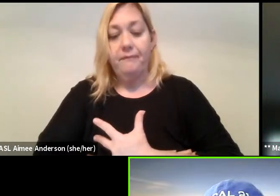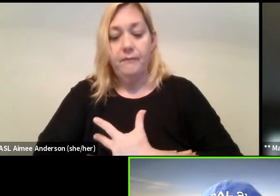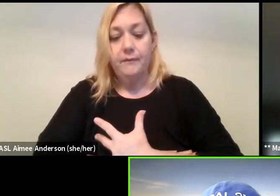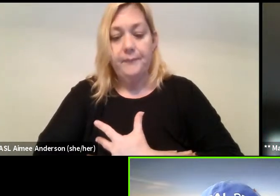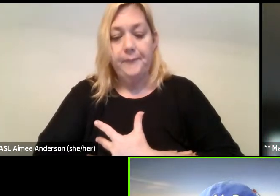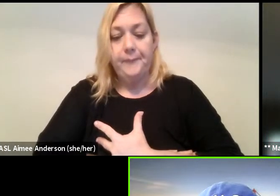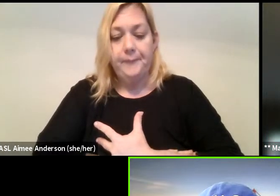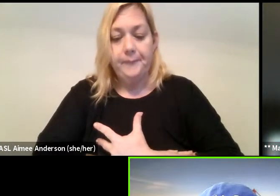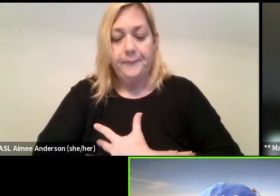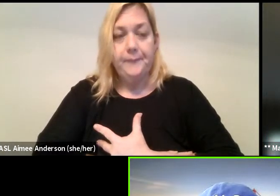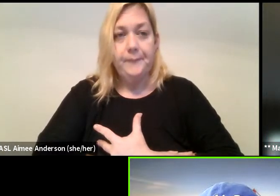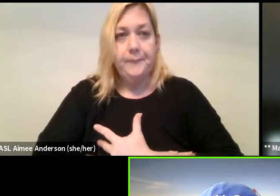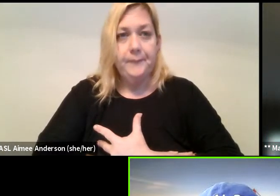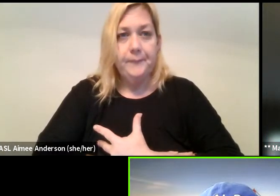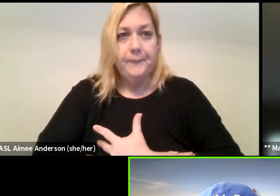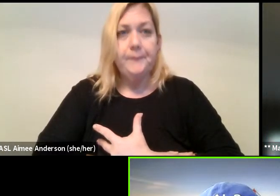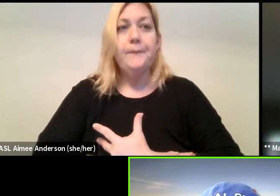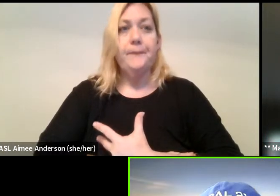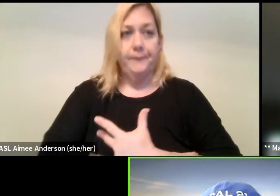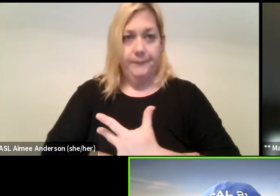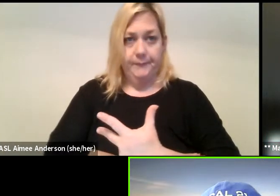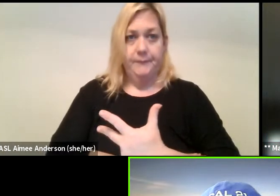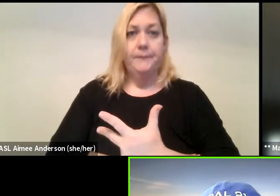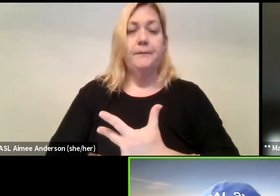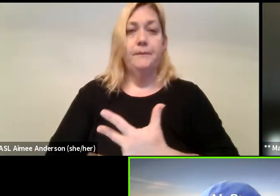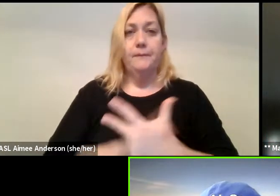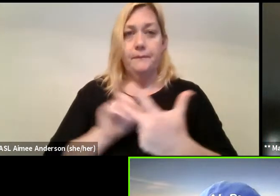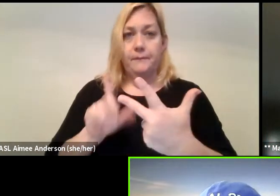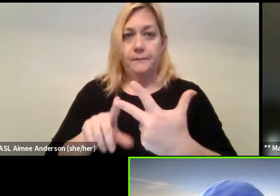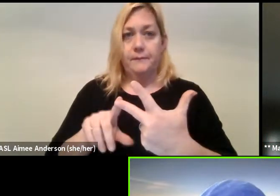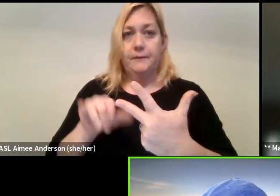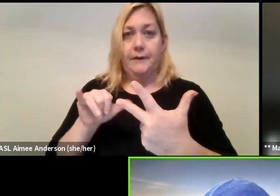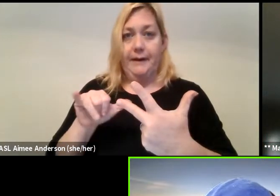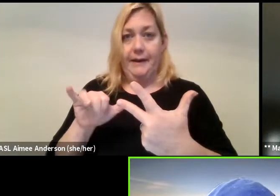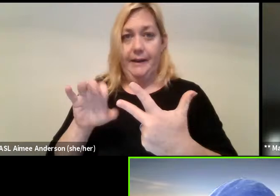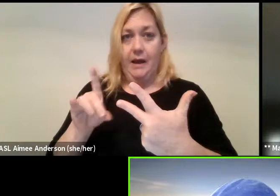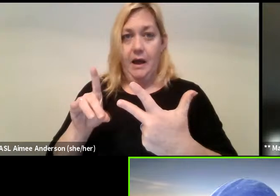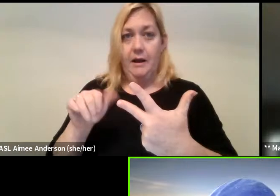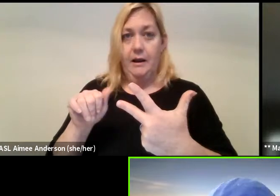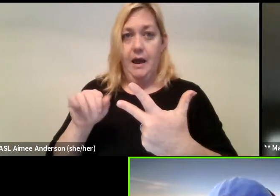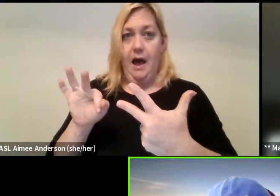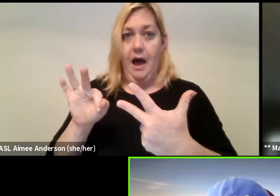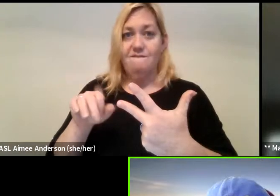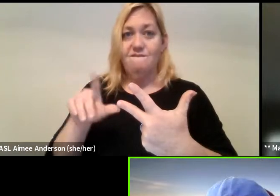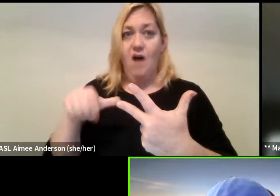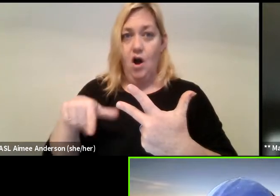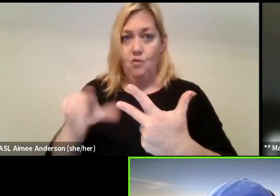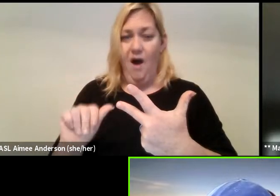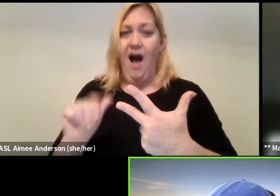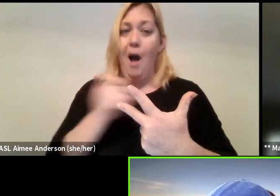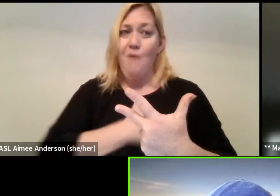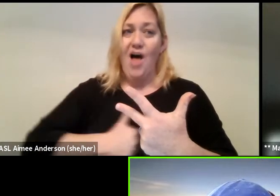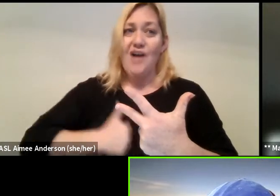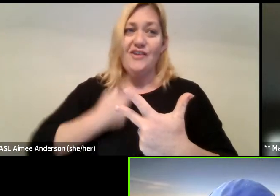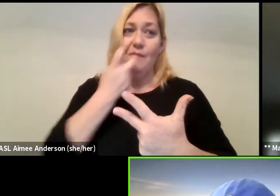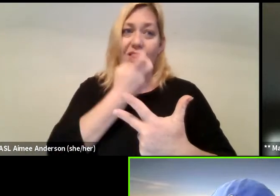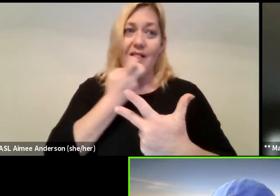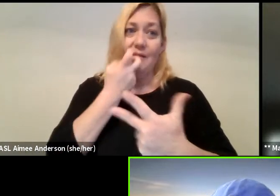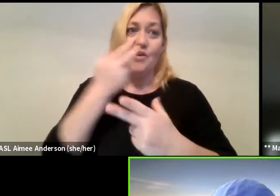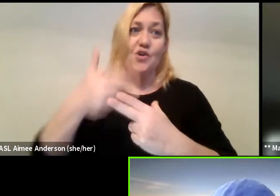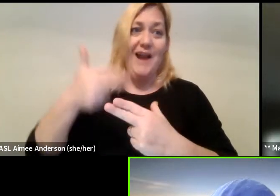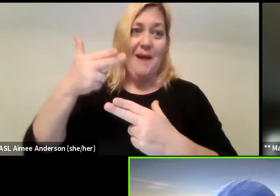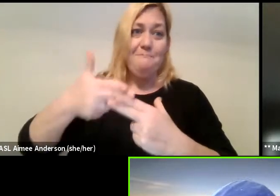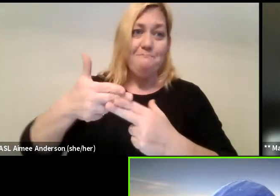And I see Iyad Afalka. Apologies if I'm mispronouncing that.